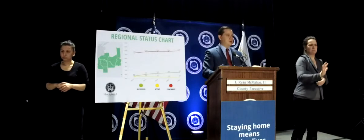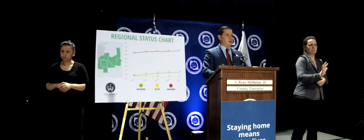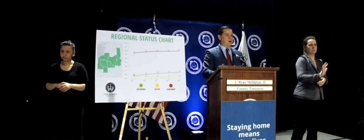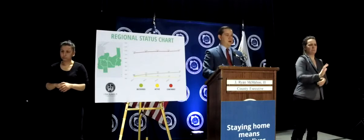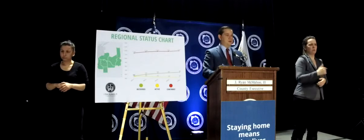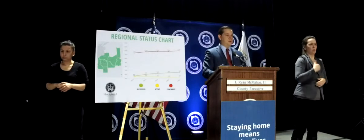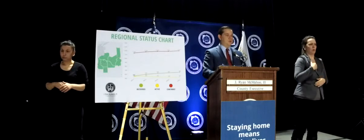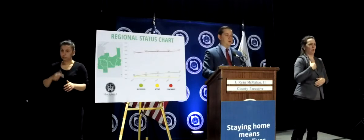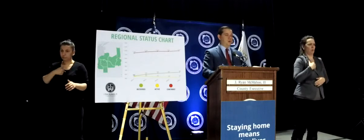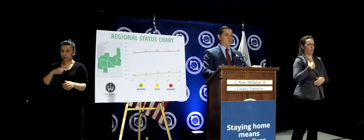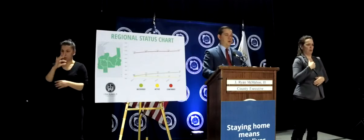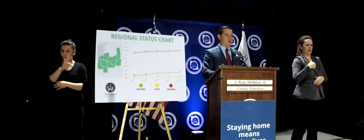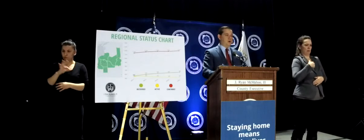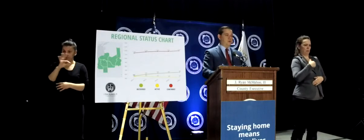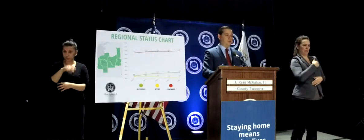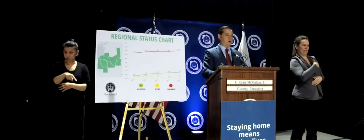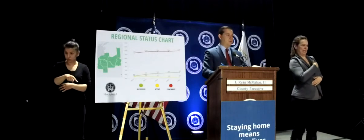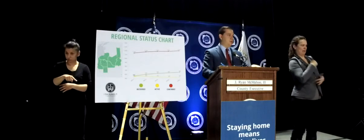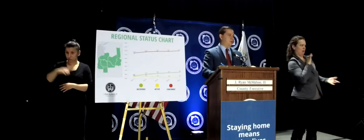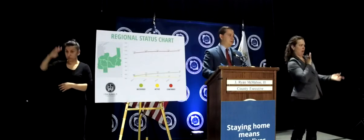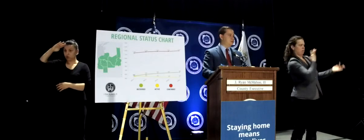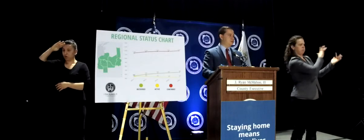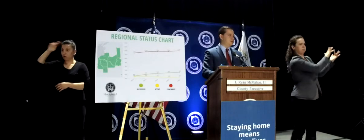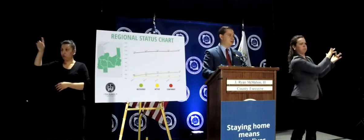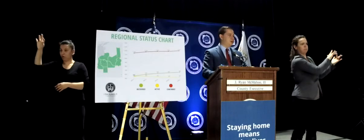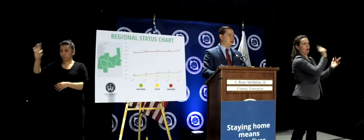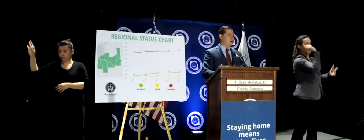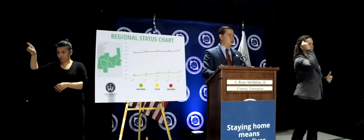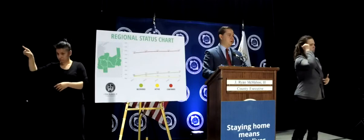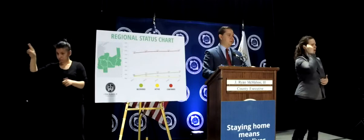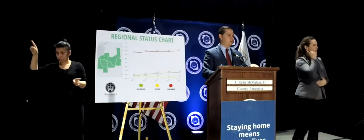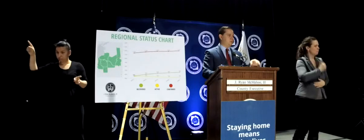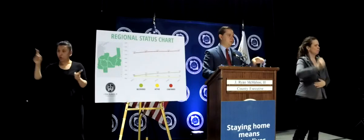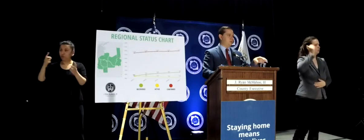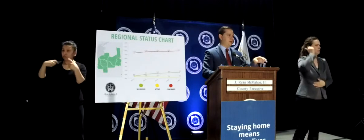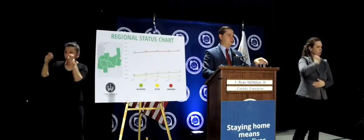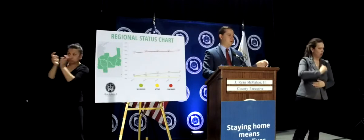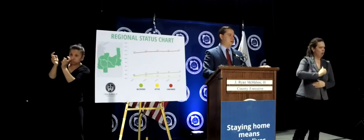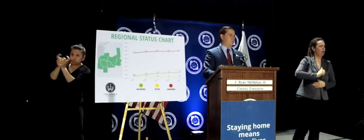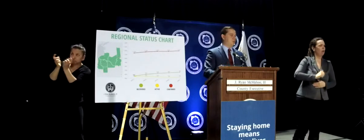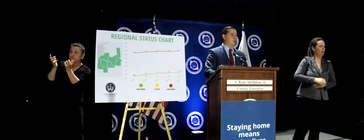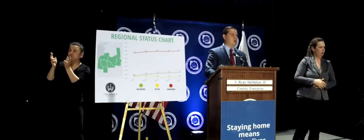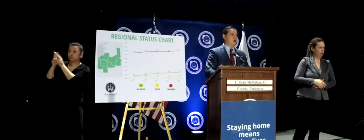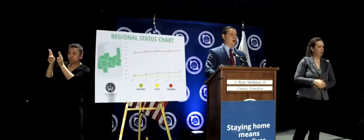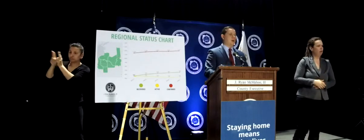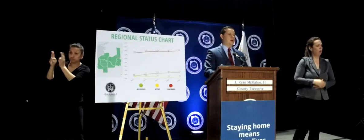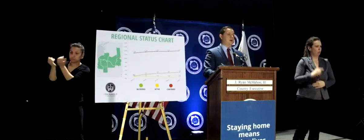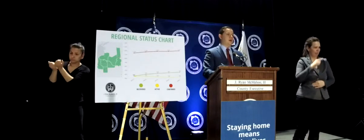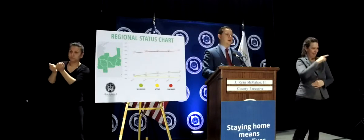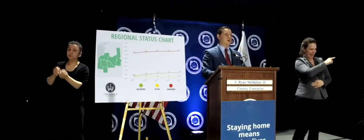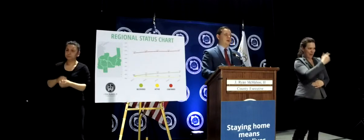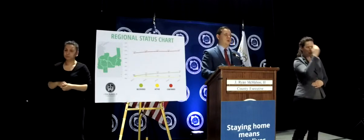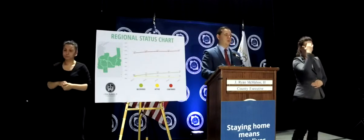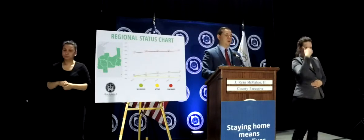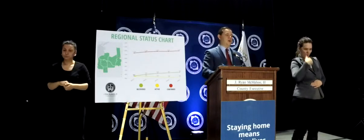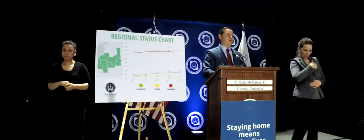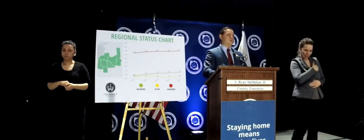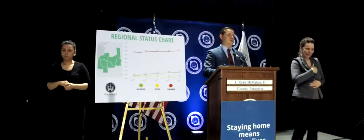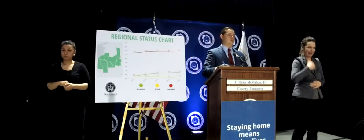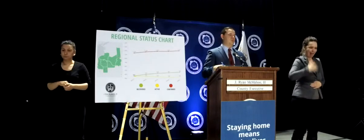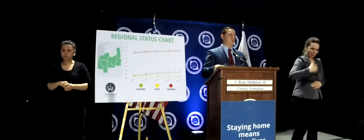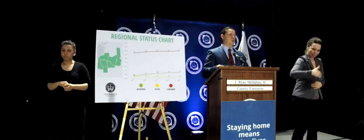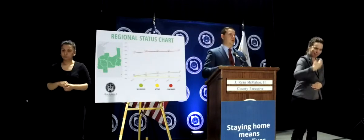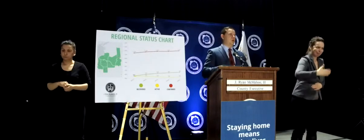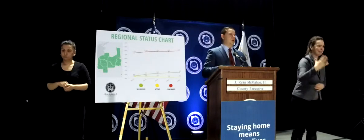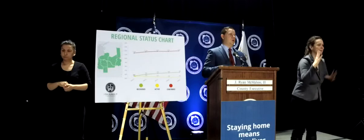basis. They're very well aware of our meetings and how we're going to put a plan in front of them. When it